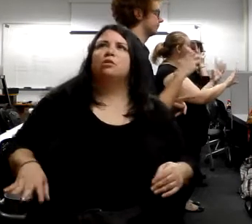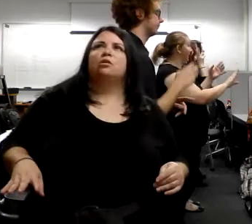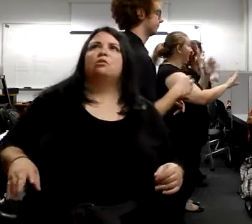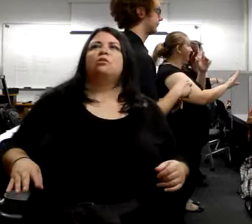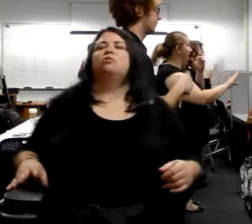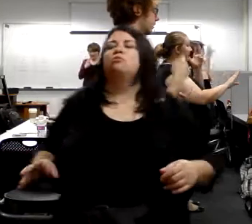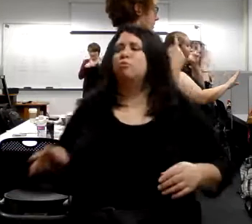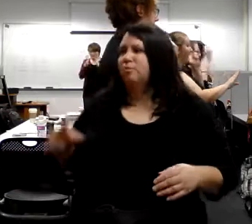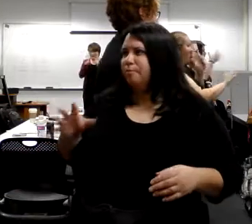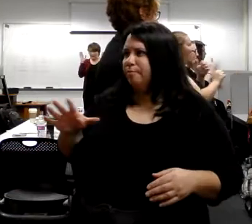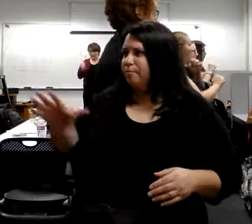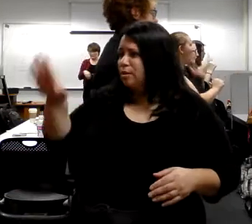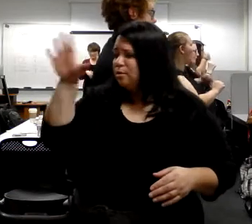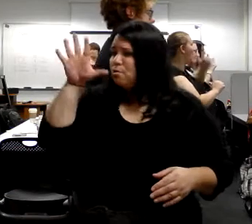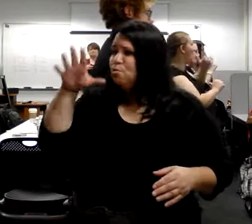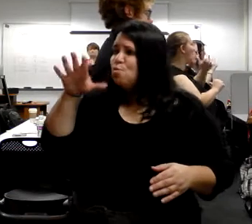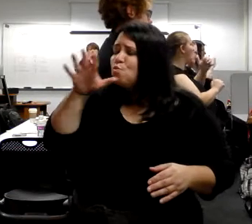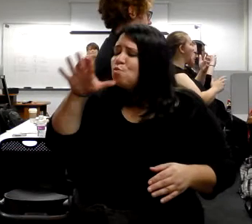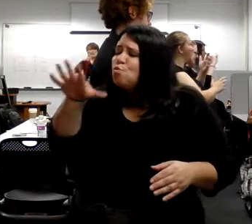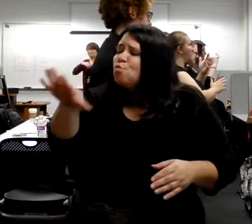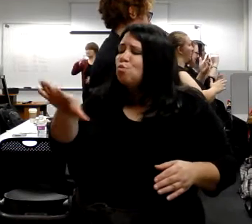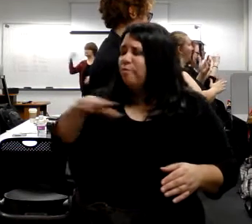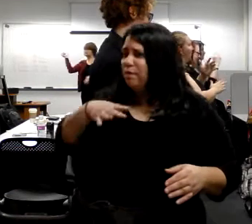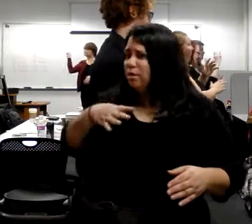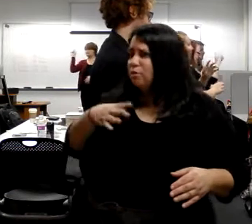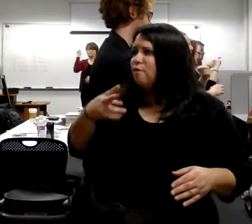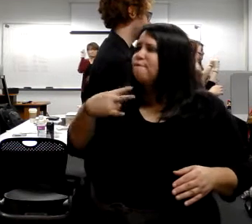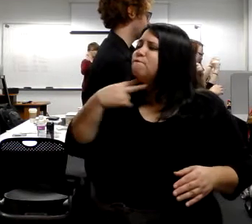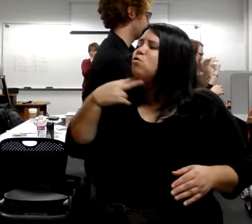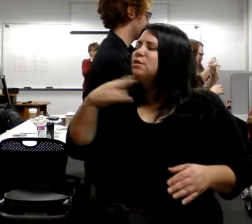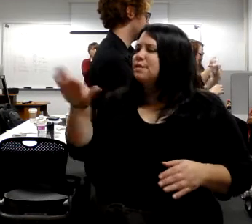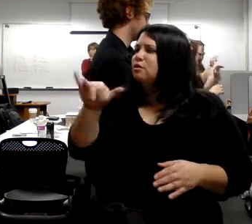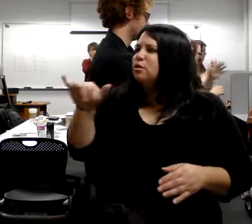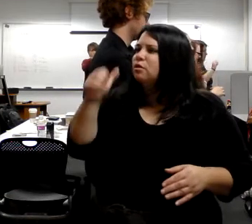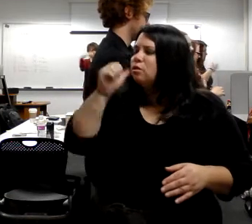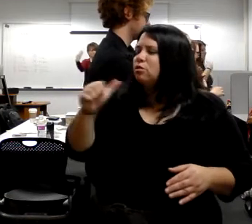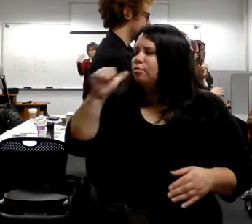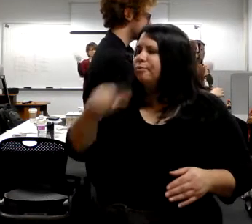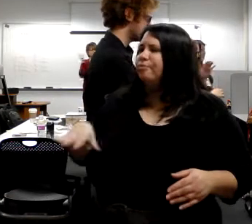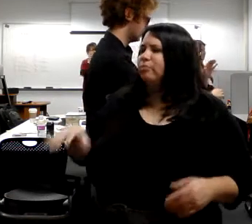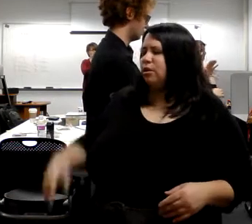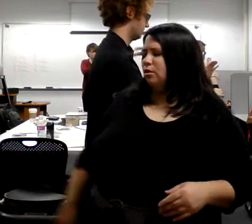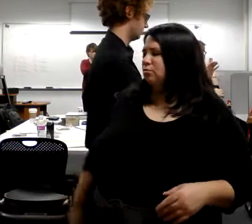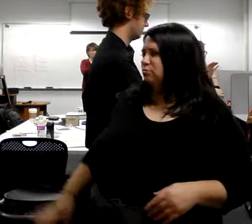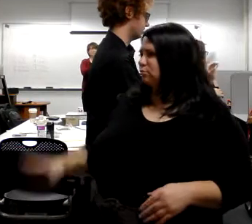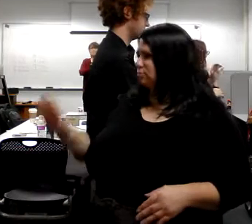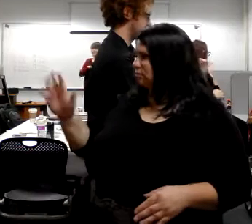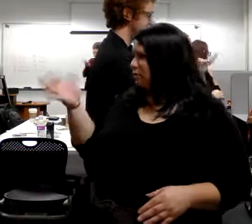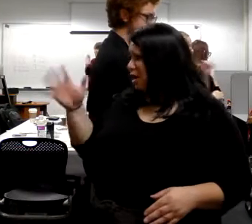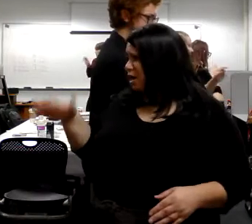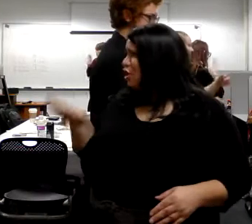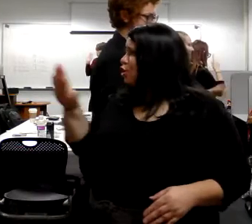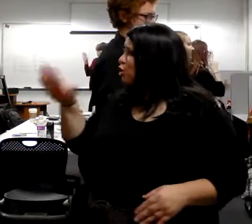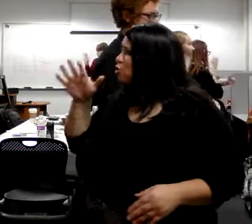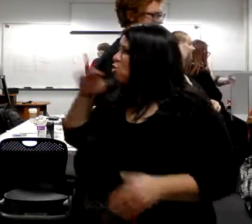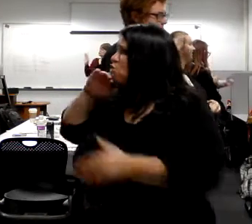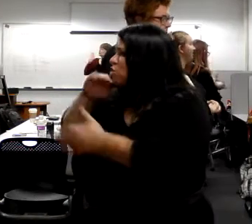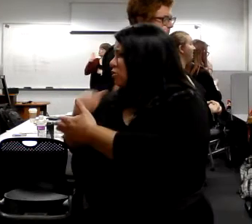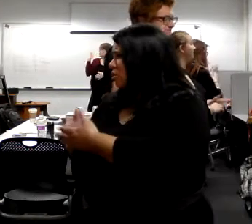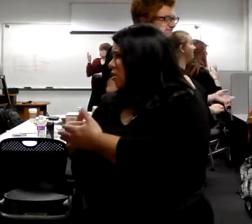voice saying, hi, your daughter just said something very rude to my daughter. I think she should come and apologize. And